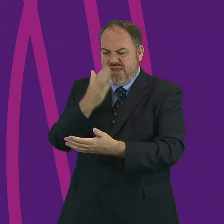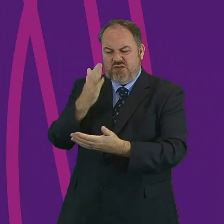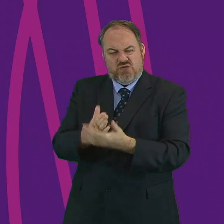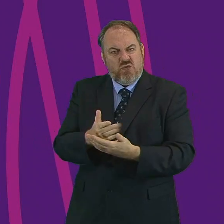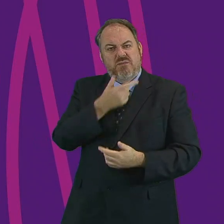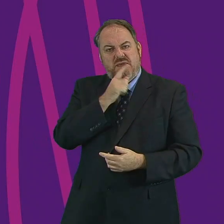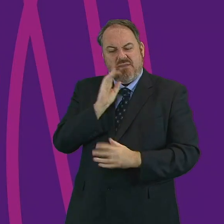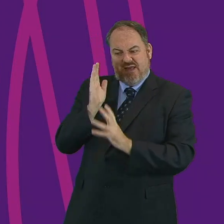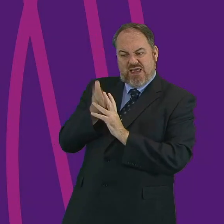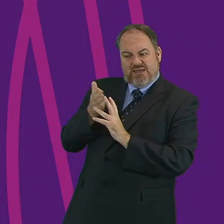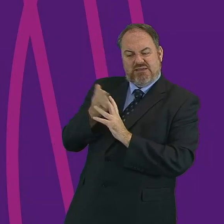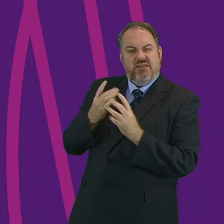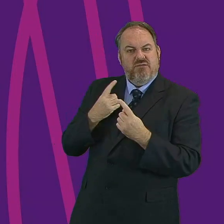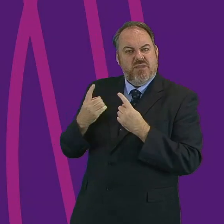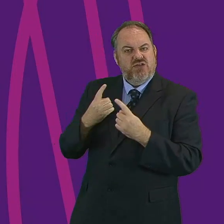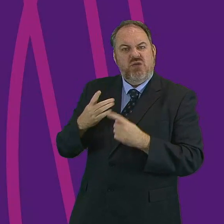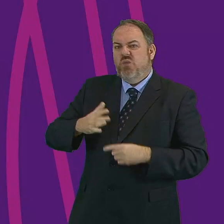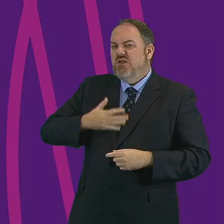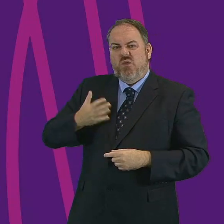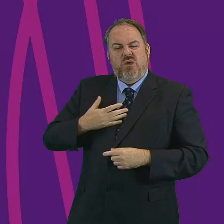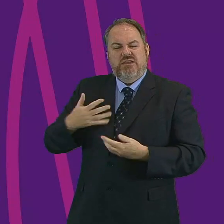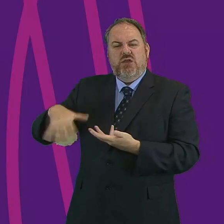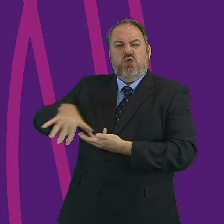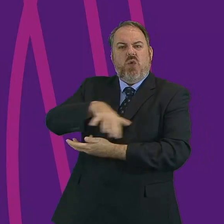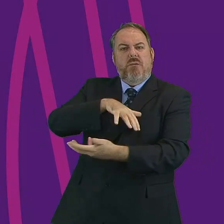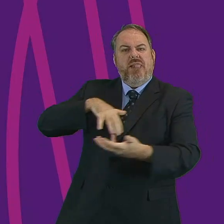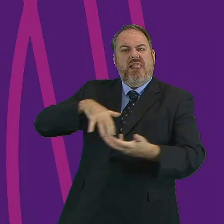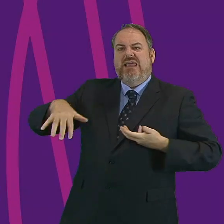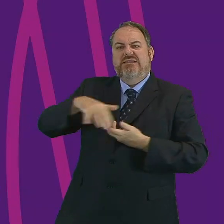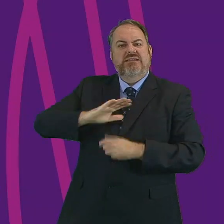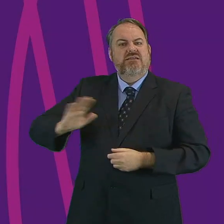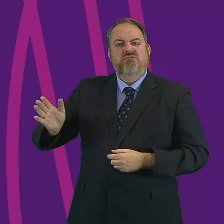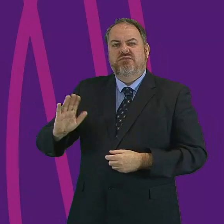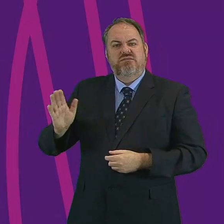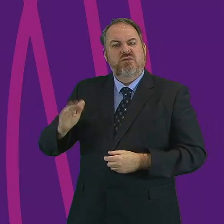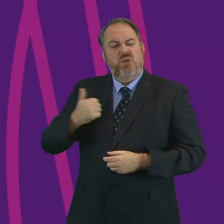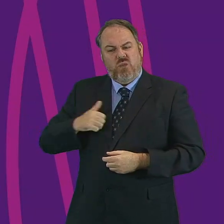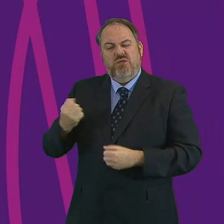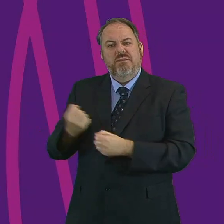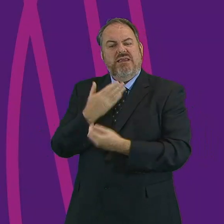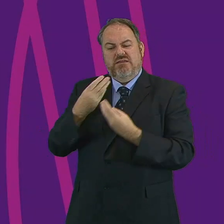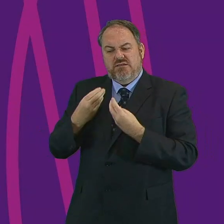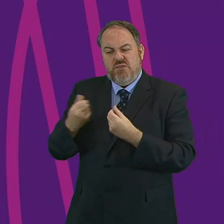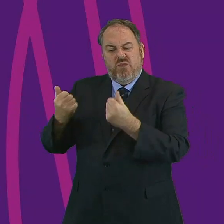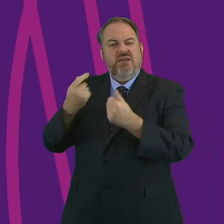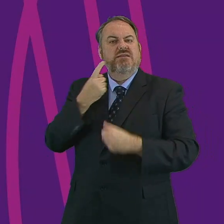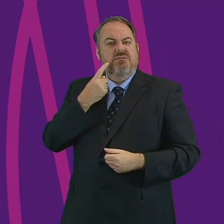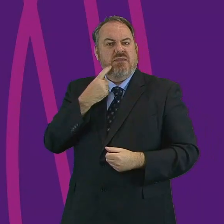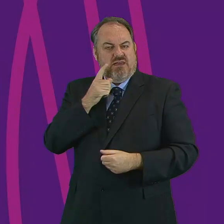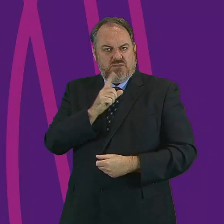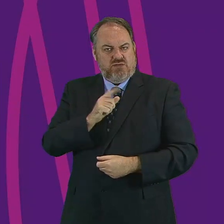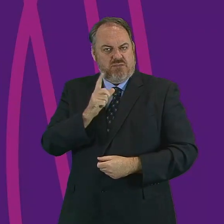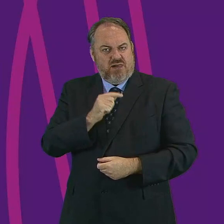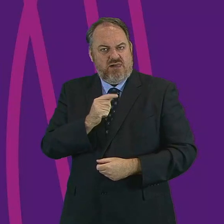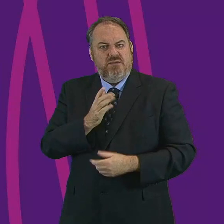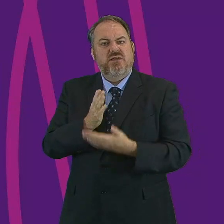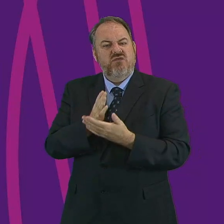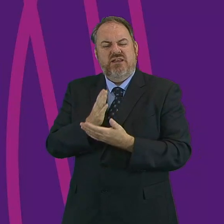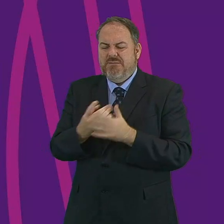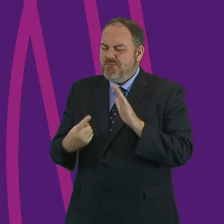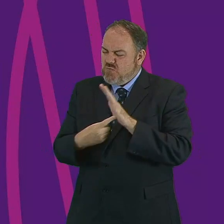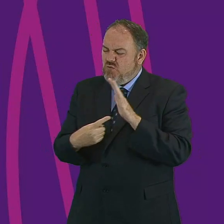we want to make any bureaucracy around that as simple as possible, and in fact remove it as much as we can. I think it is important to stress,